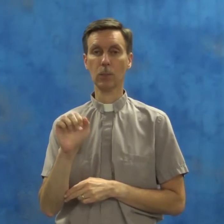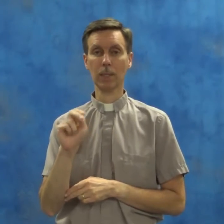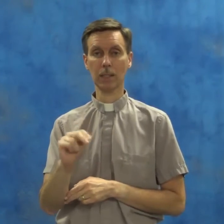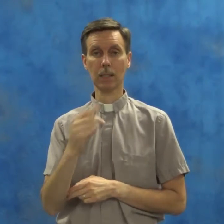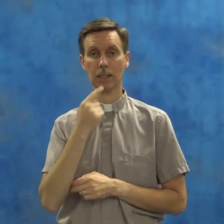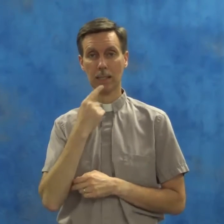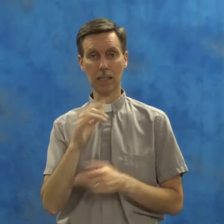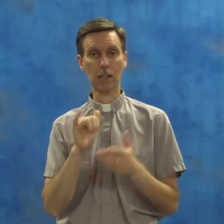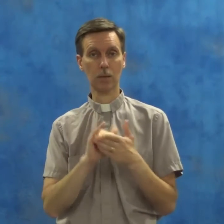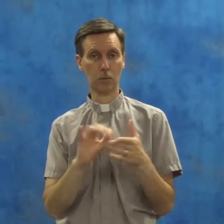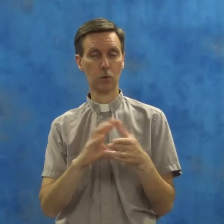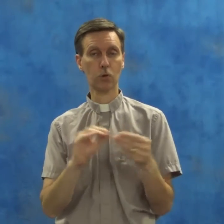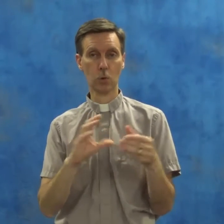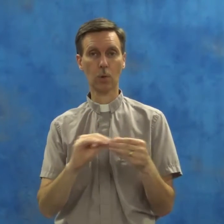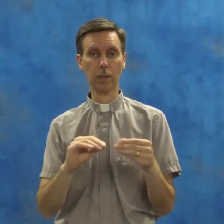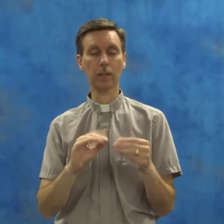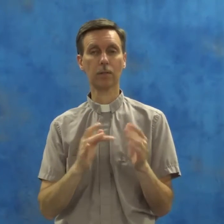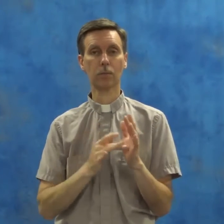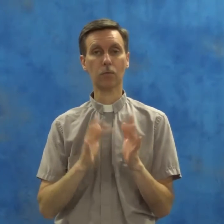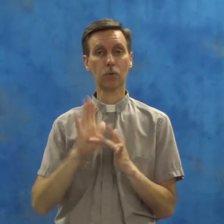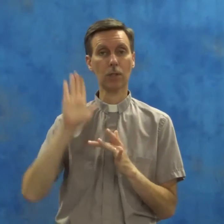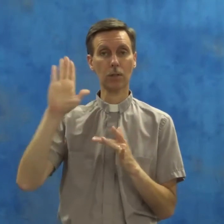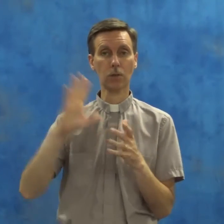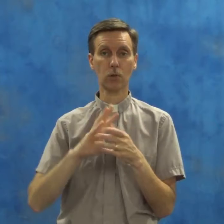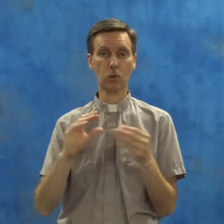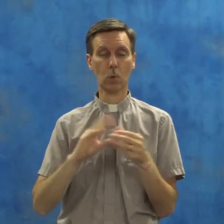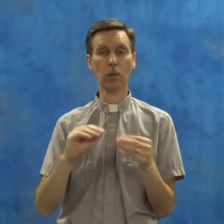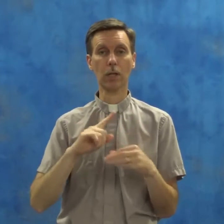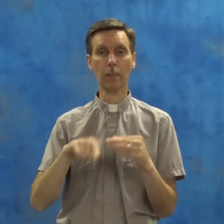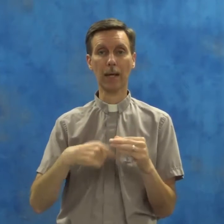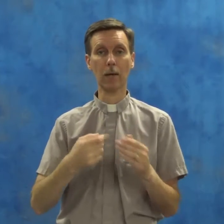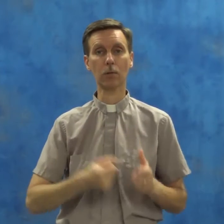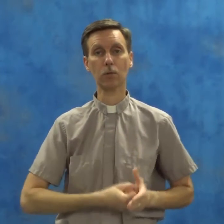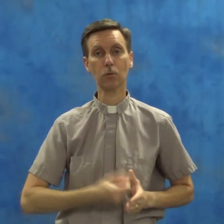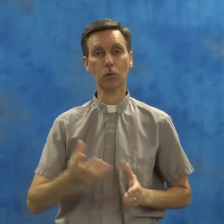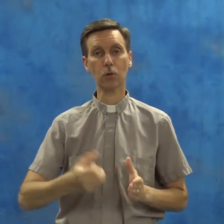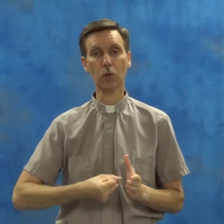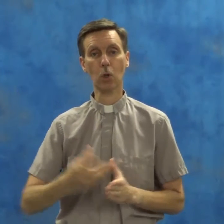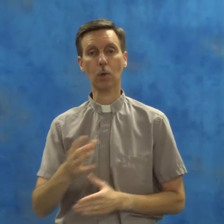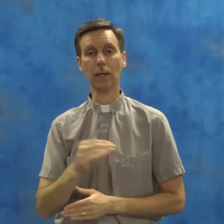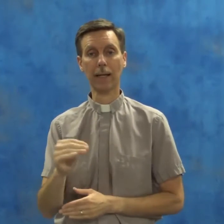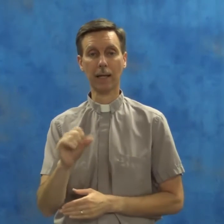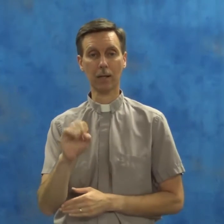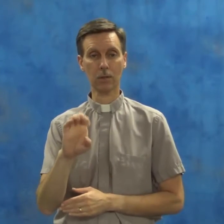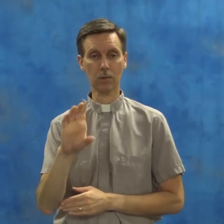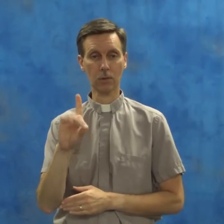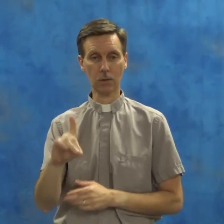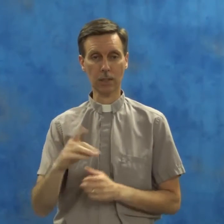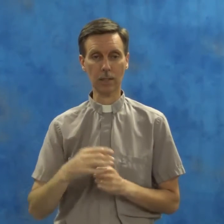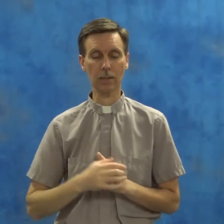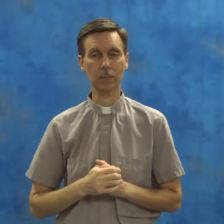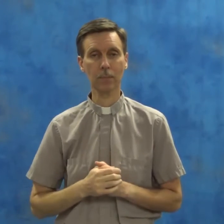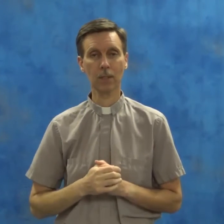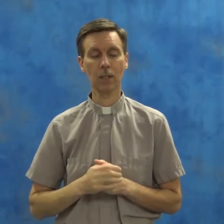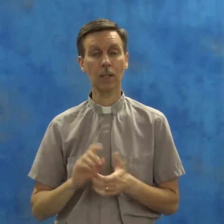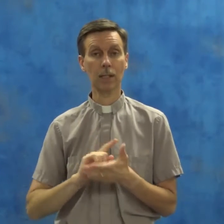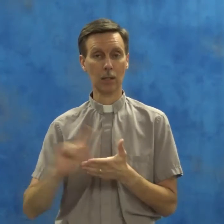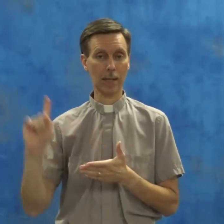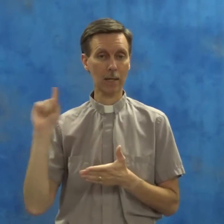Linderman tell the story, Jesus' story about the sower and the seed. Now last